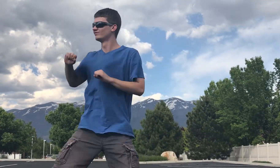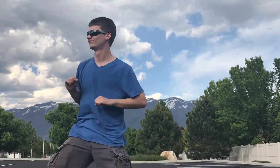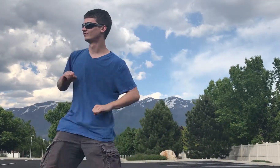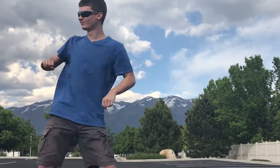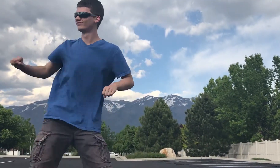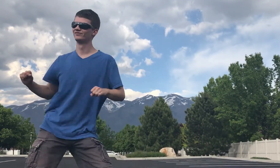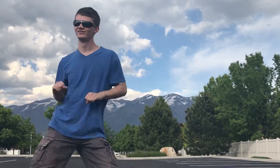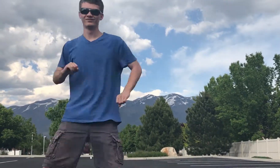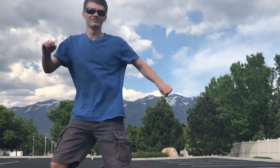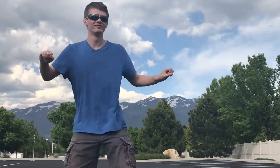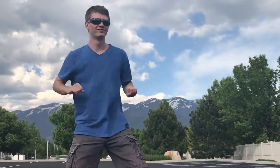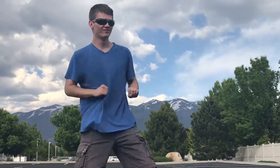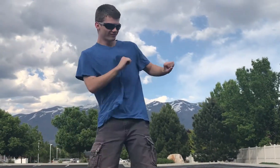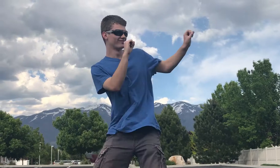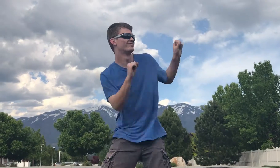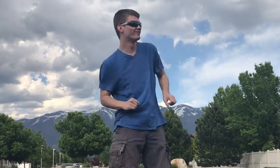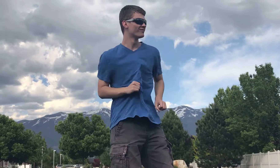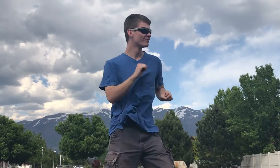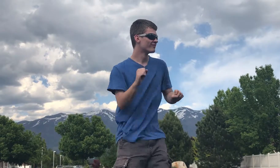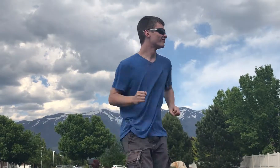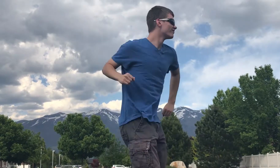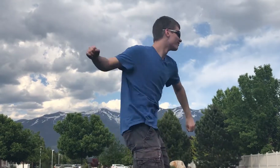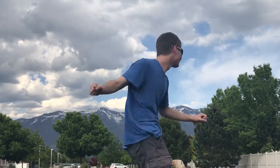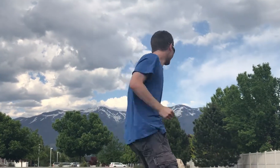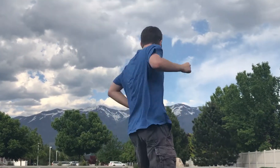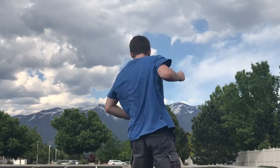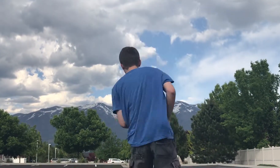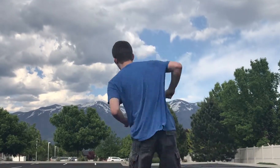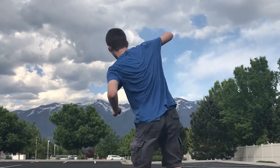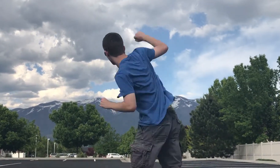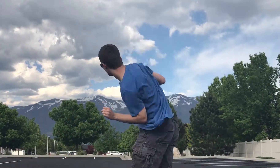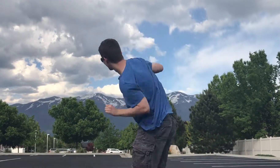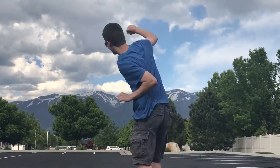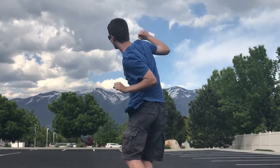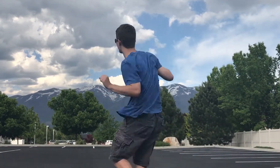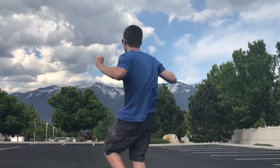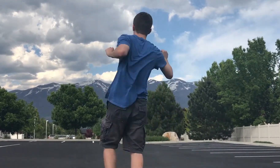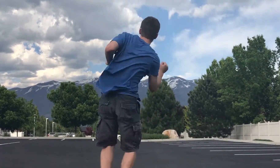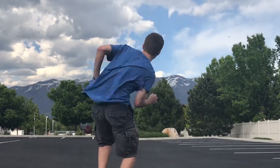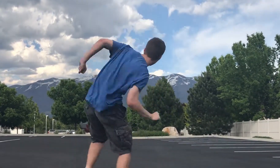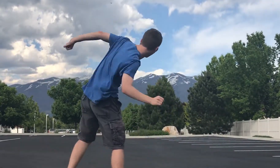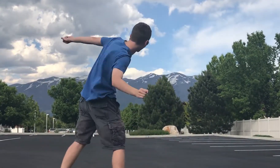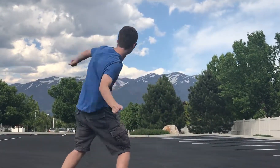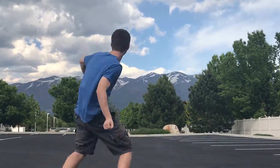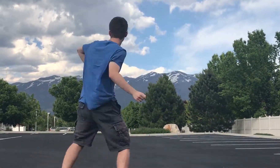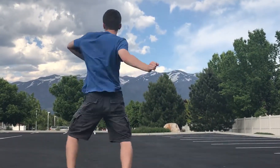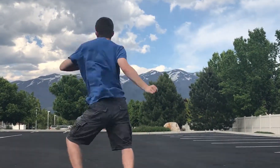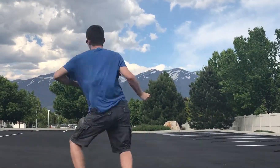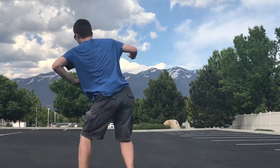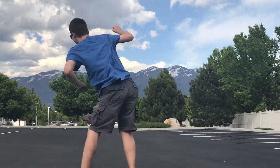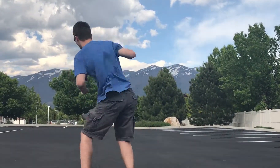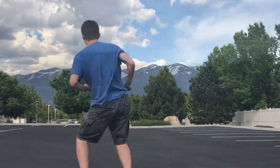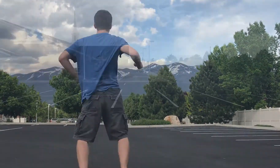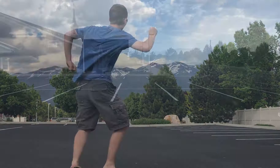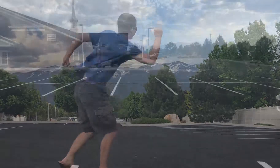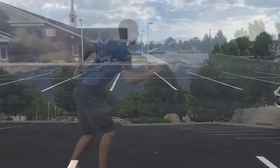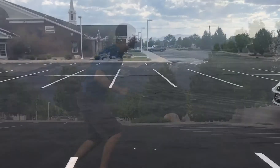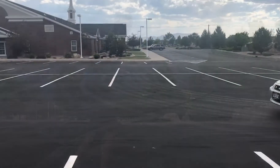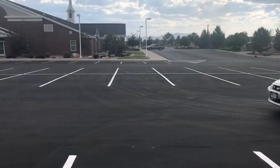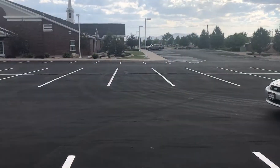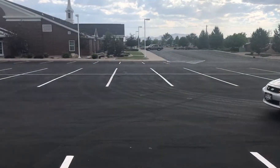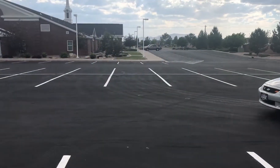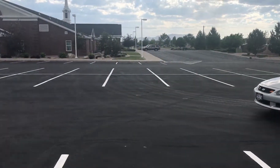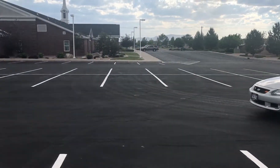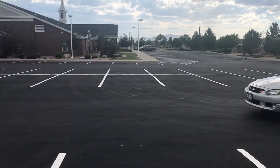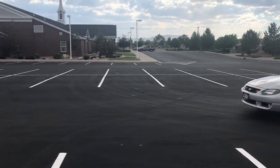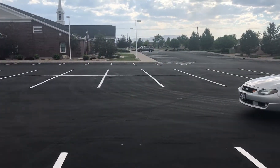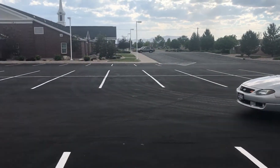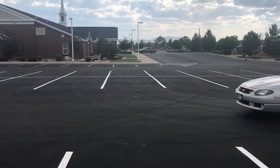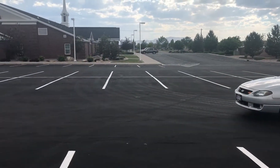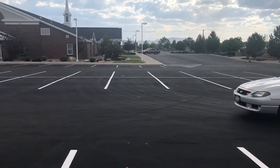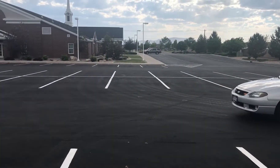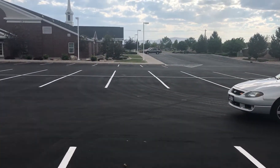are